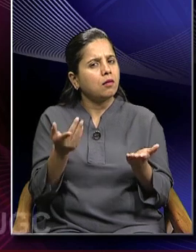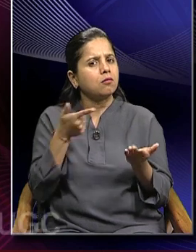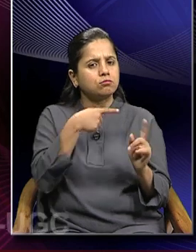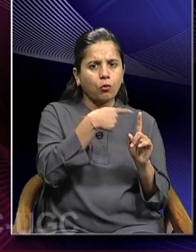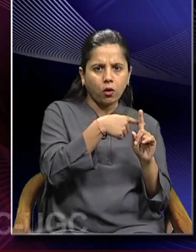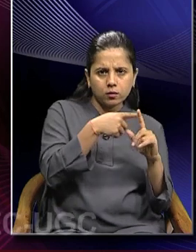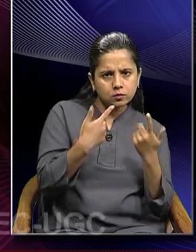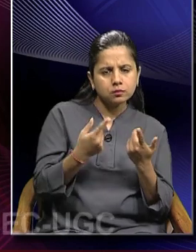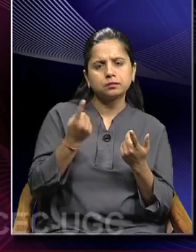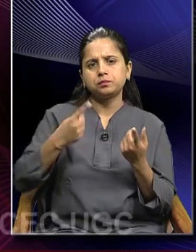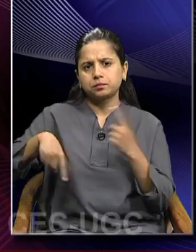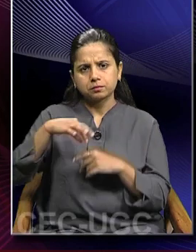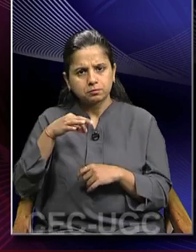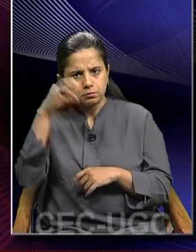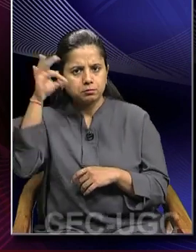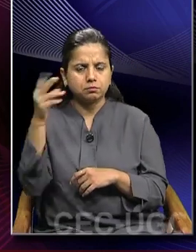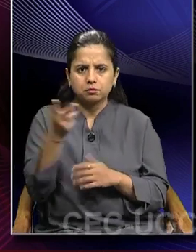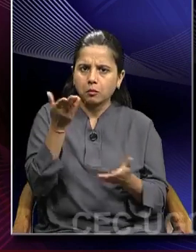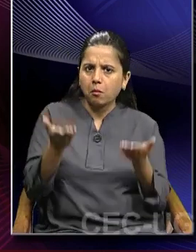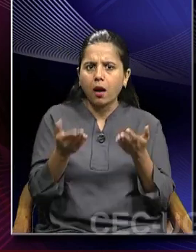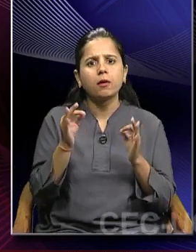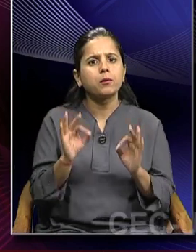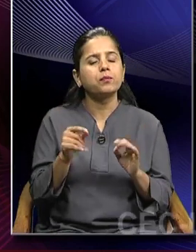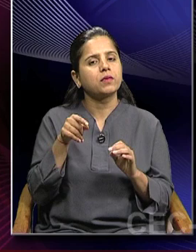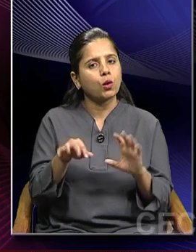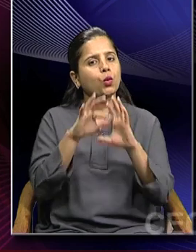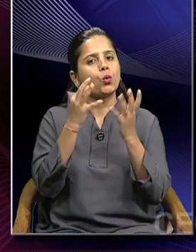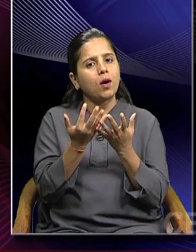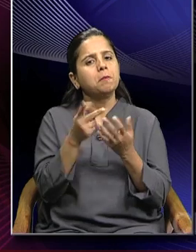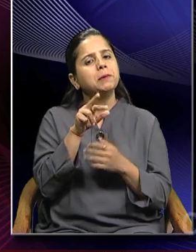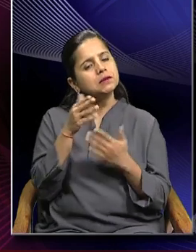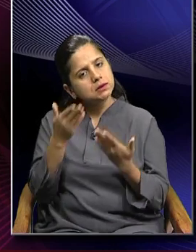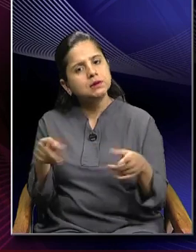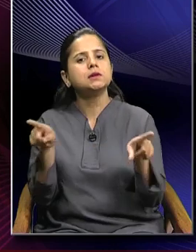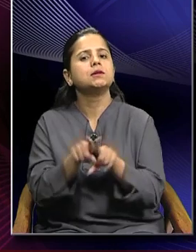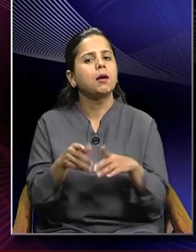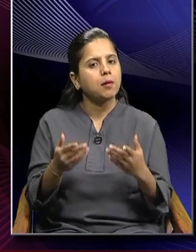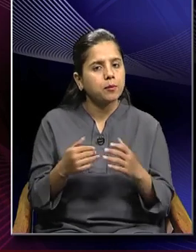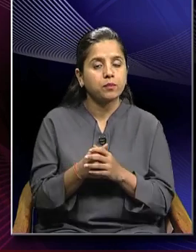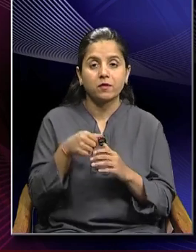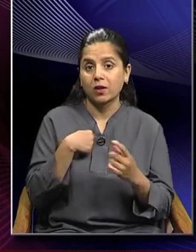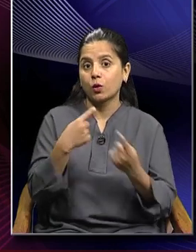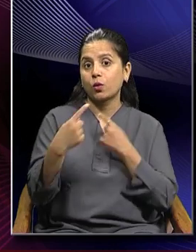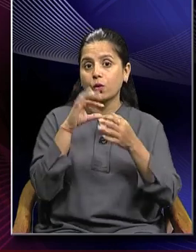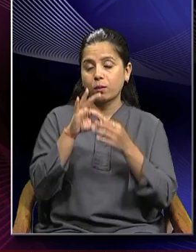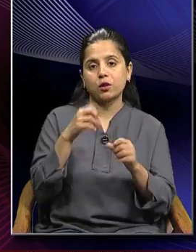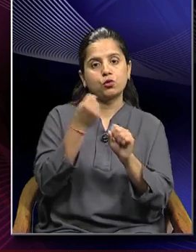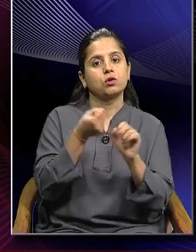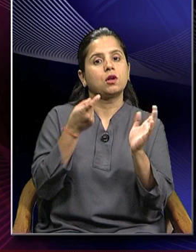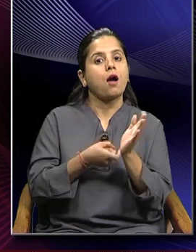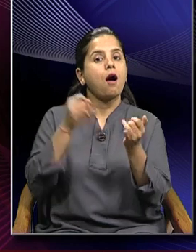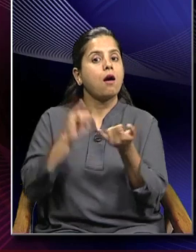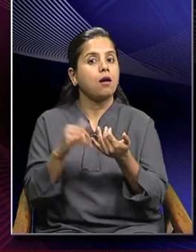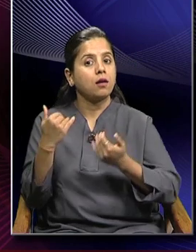prosperity, equity and spirituality? That is what the world needs actually. and when we talk about GRS, it